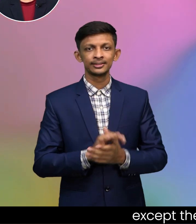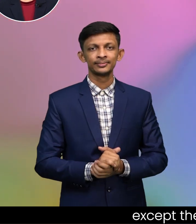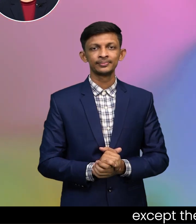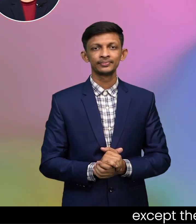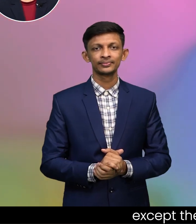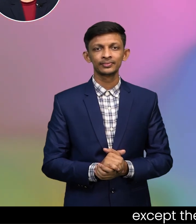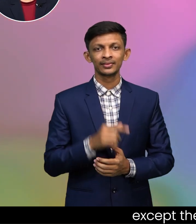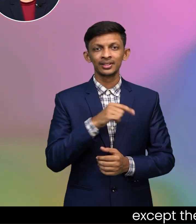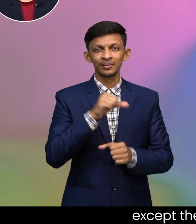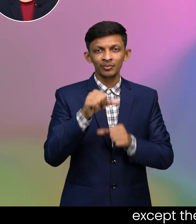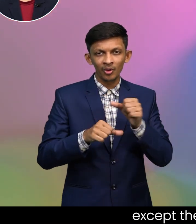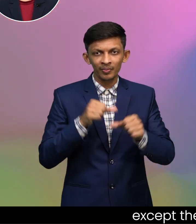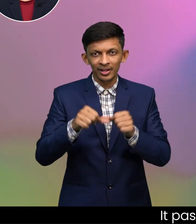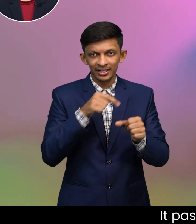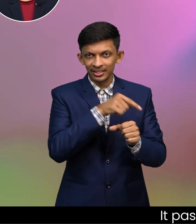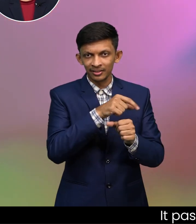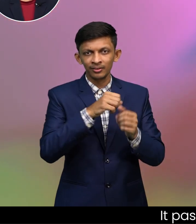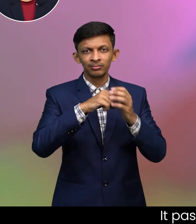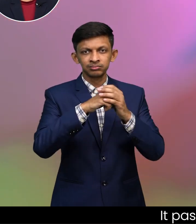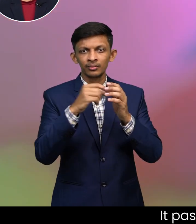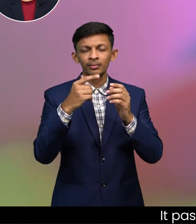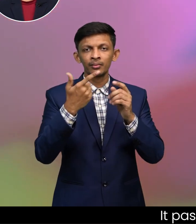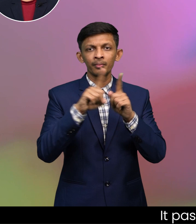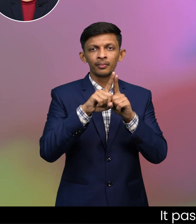Tubular reabsorption.